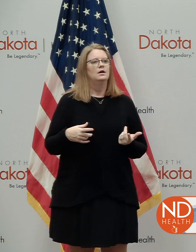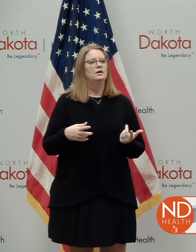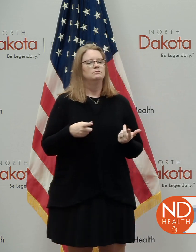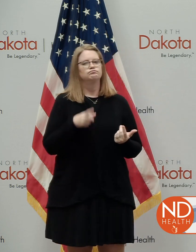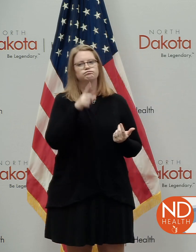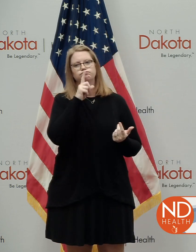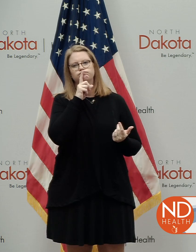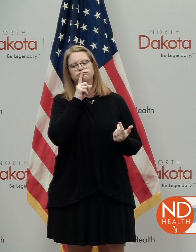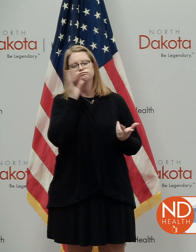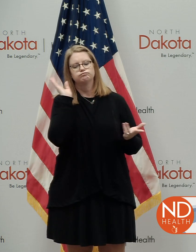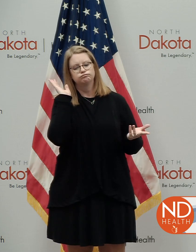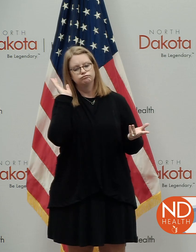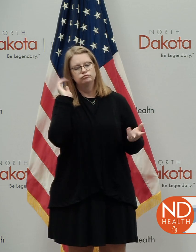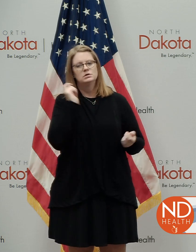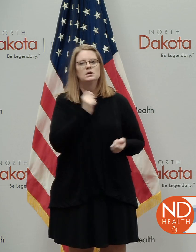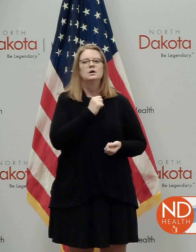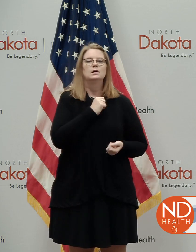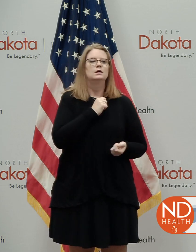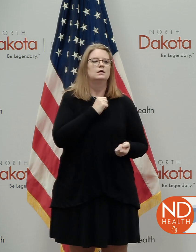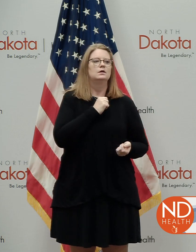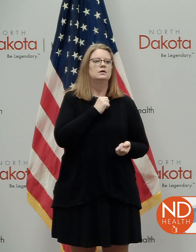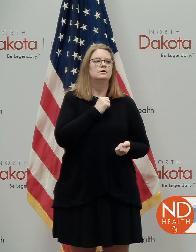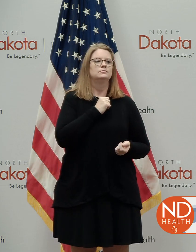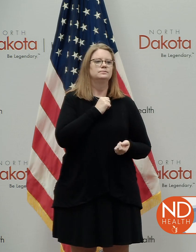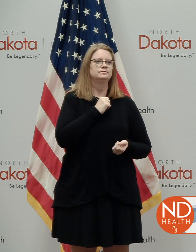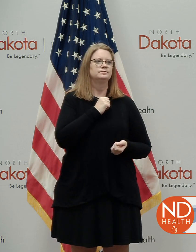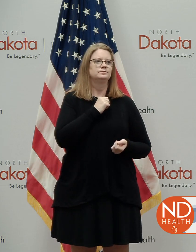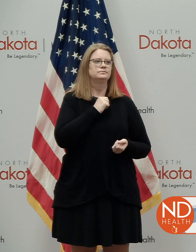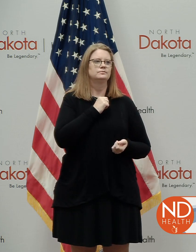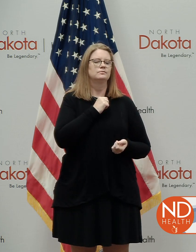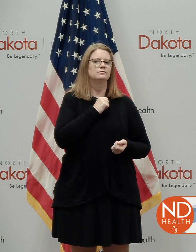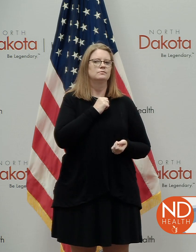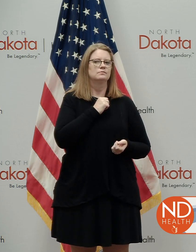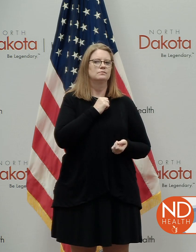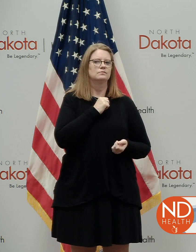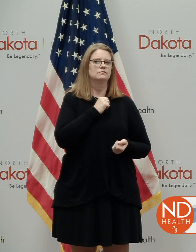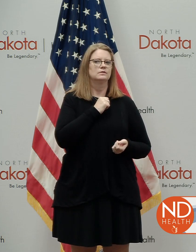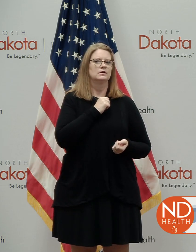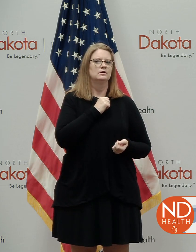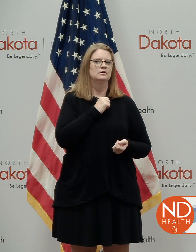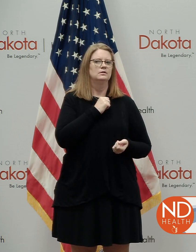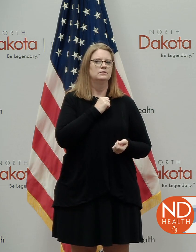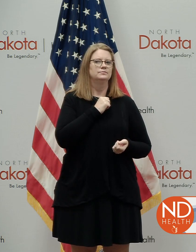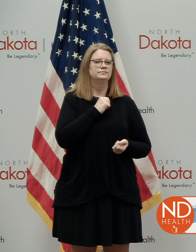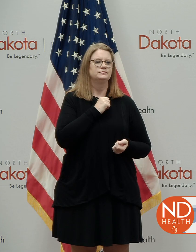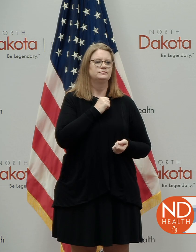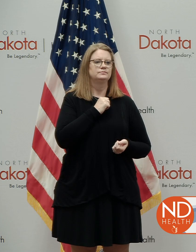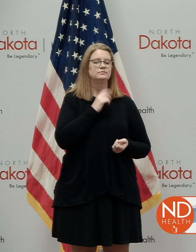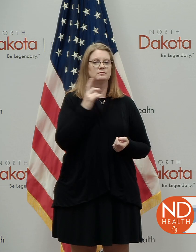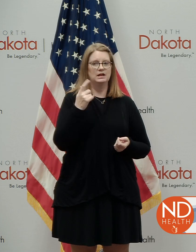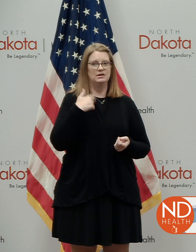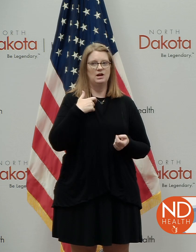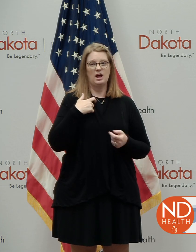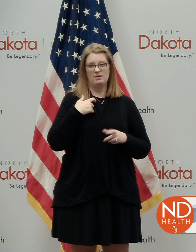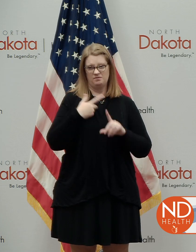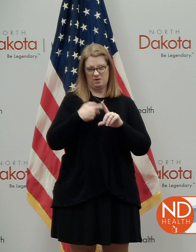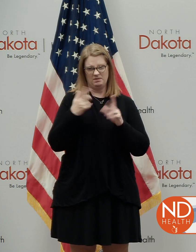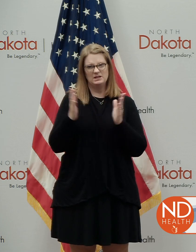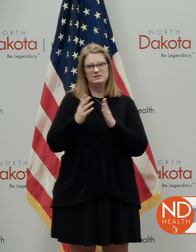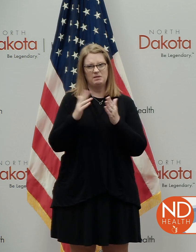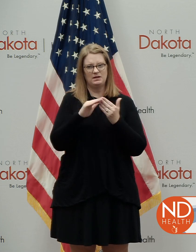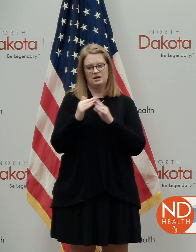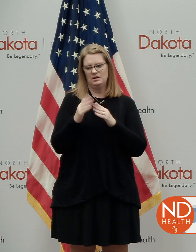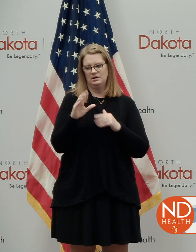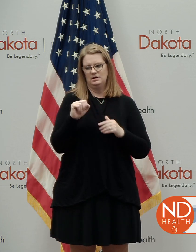much else except I know I'm one of those that when I'm going, I'm from the small town of Carrington, but